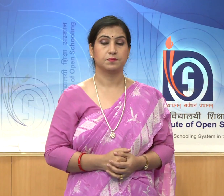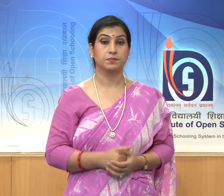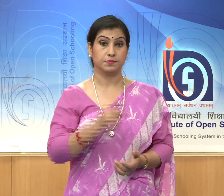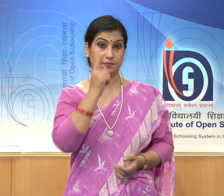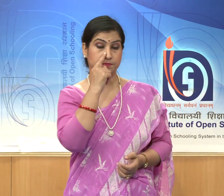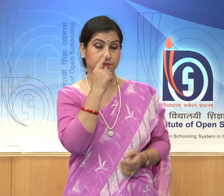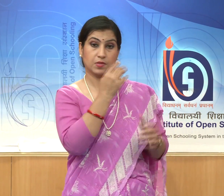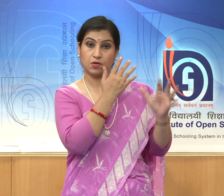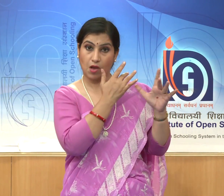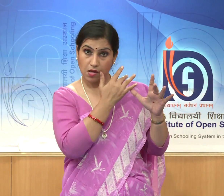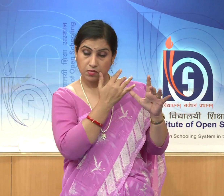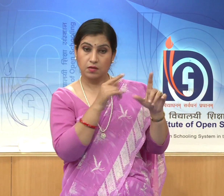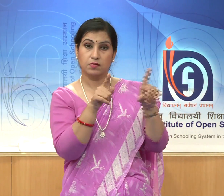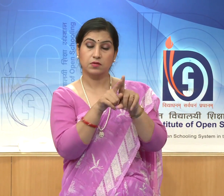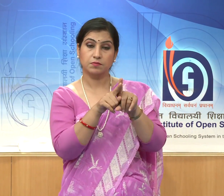of Radha and Krishna